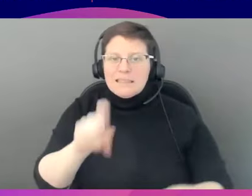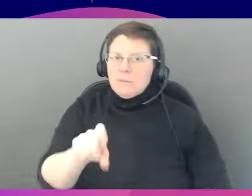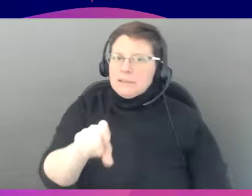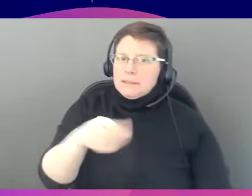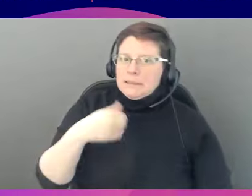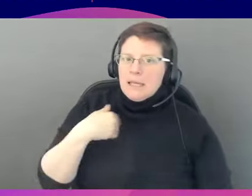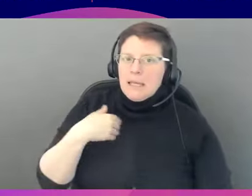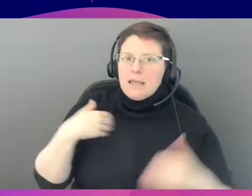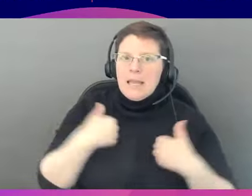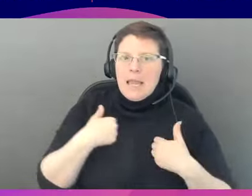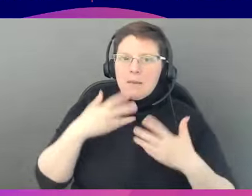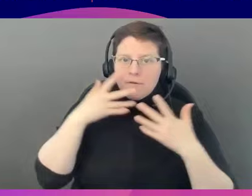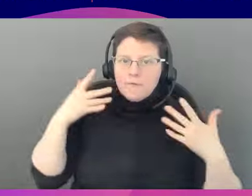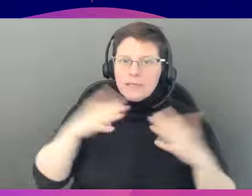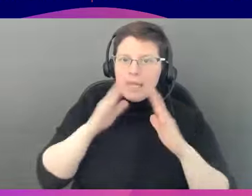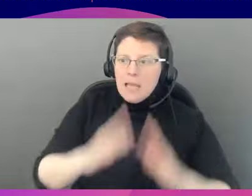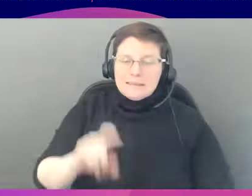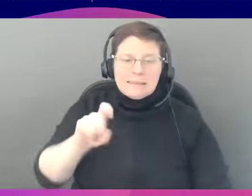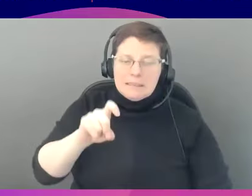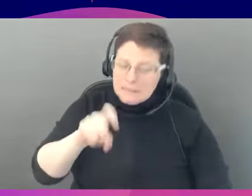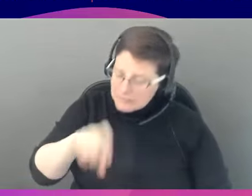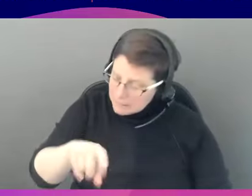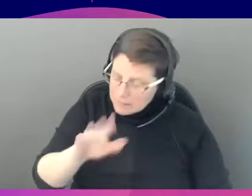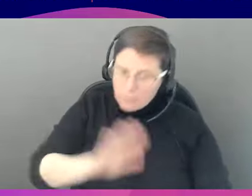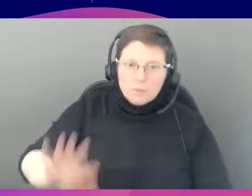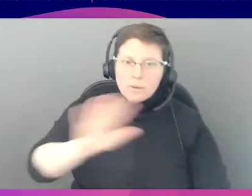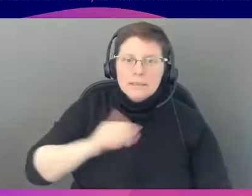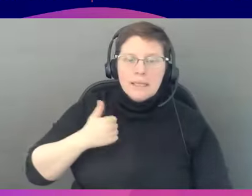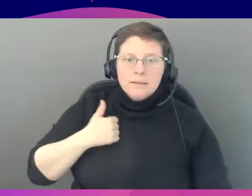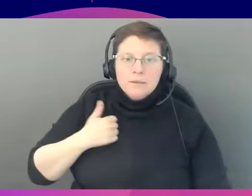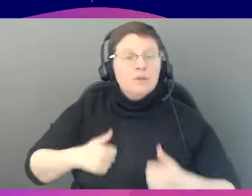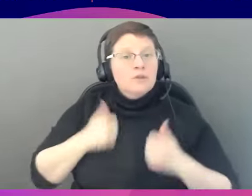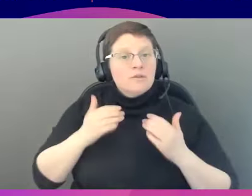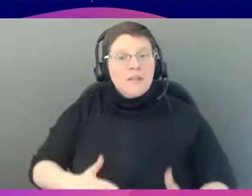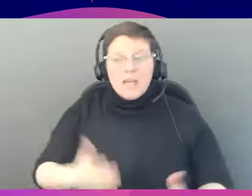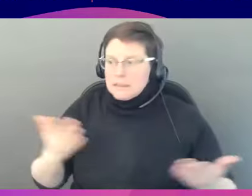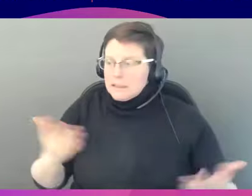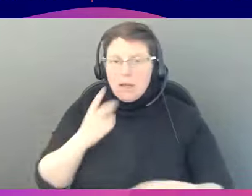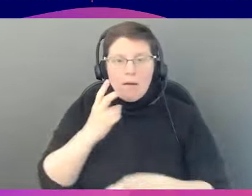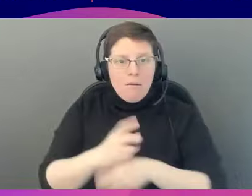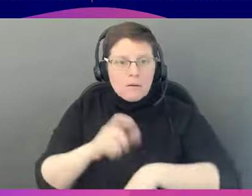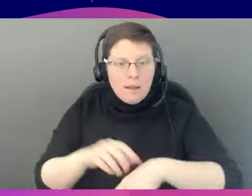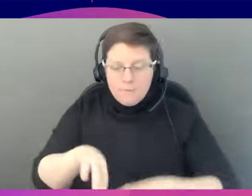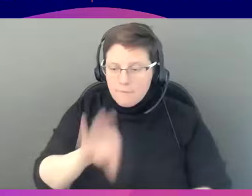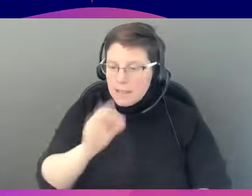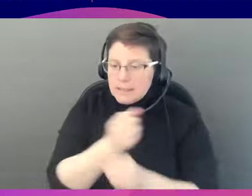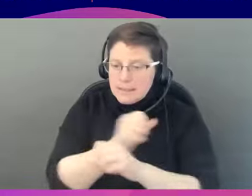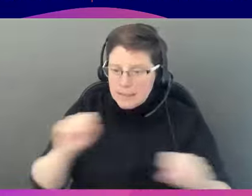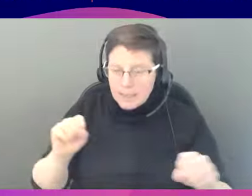housing across Canada. Survivors struggle to find safe, affordable,